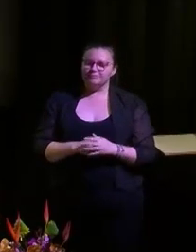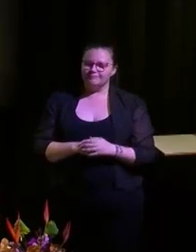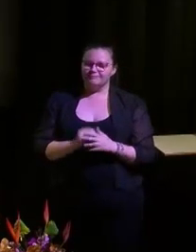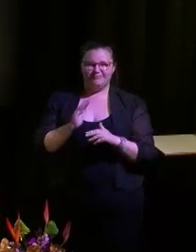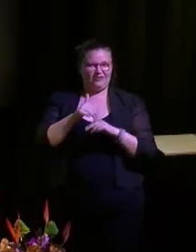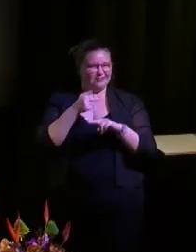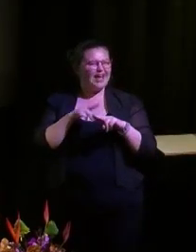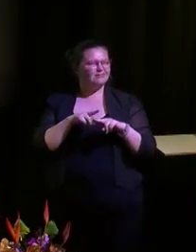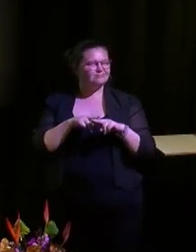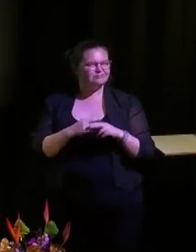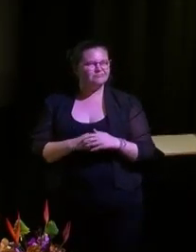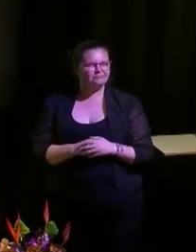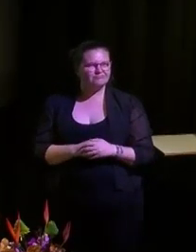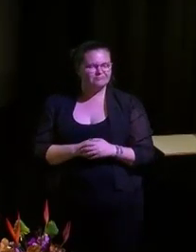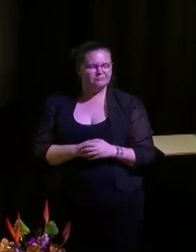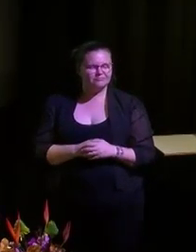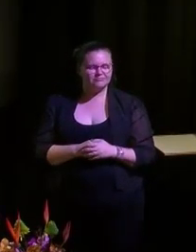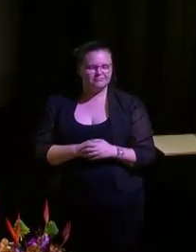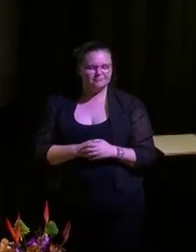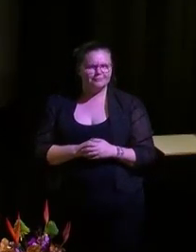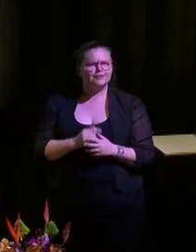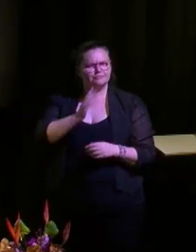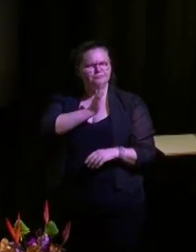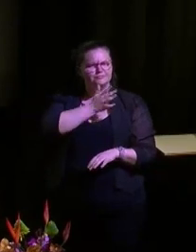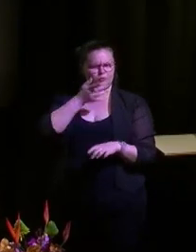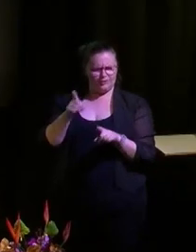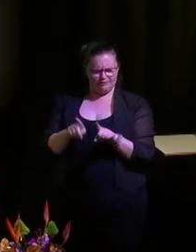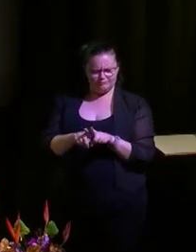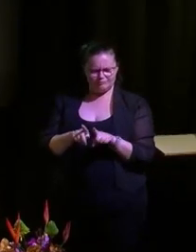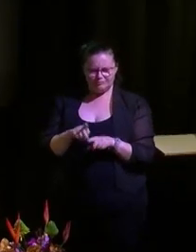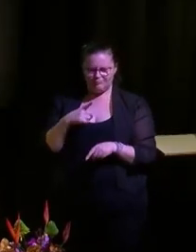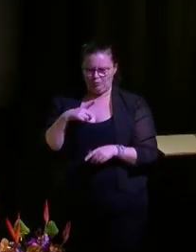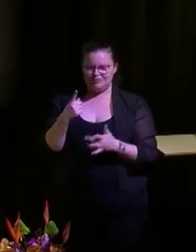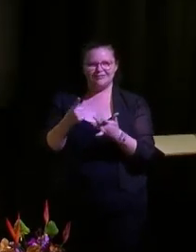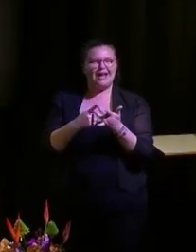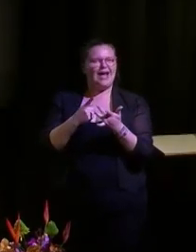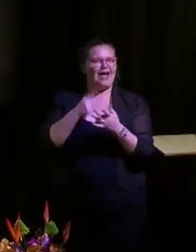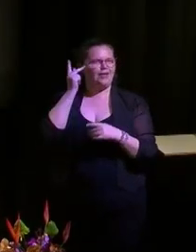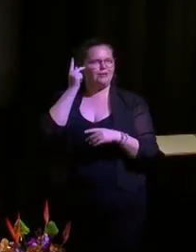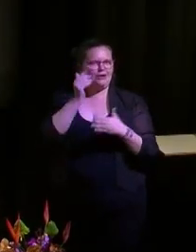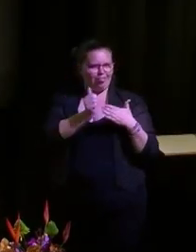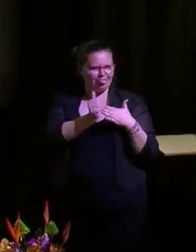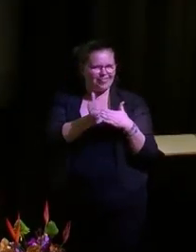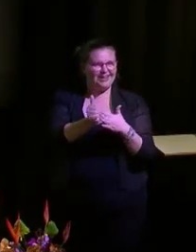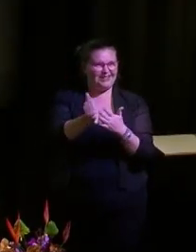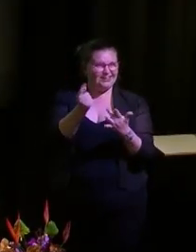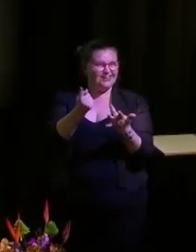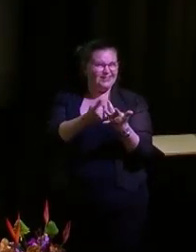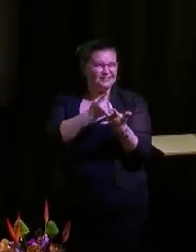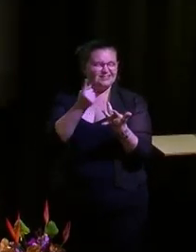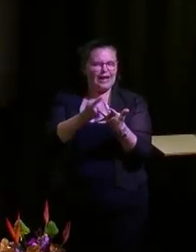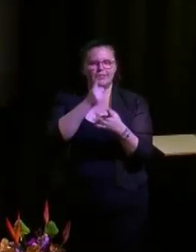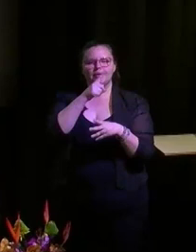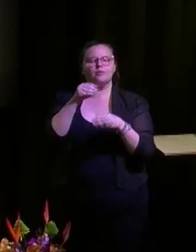Dad and that. And it was interesting too because there were other political leaders there and there were other plaintiffs there. And so it was